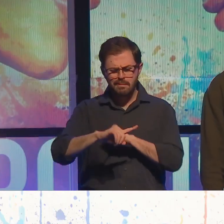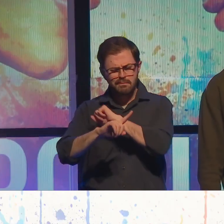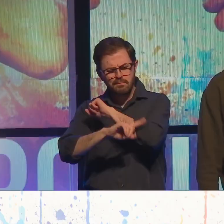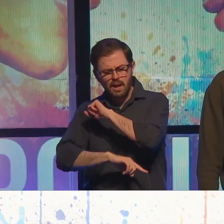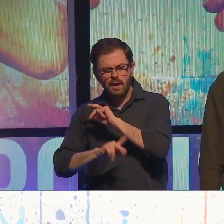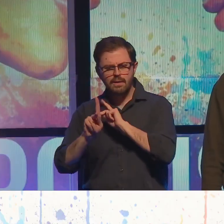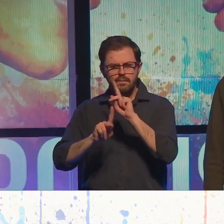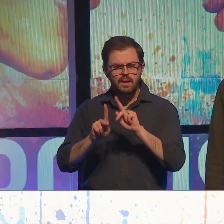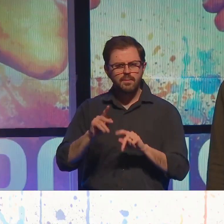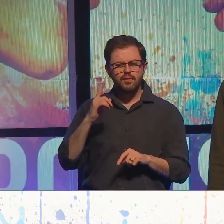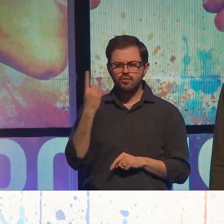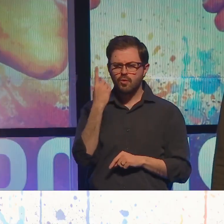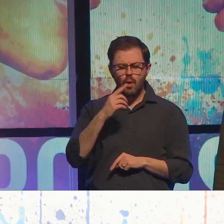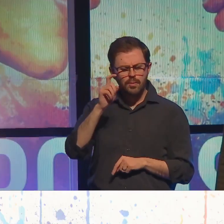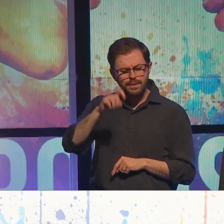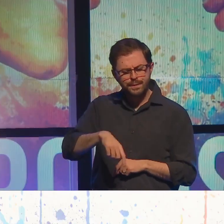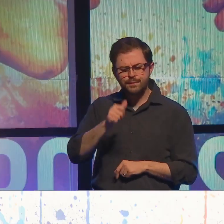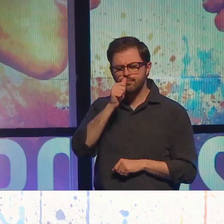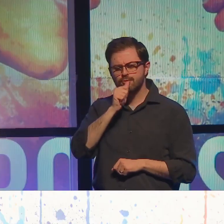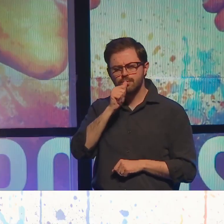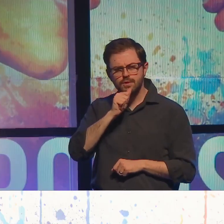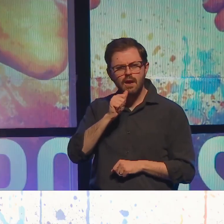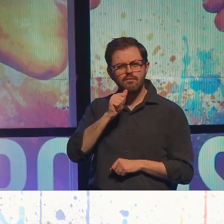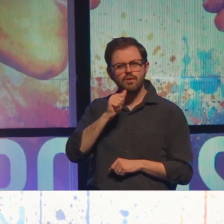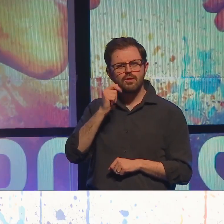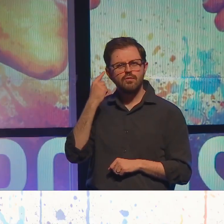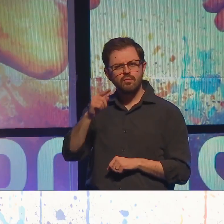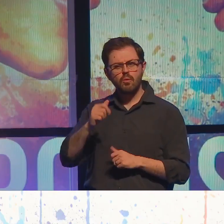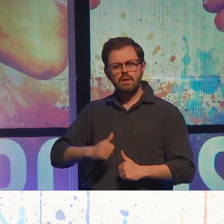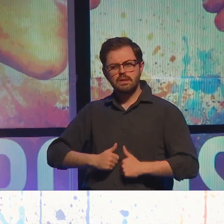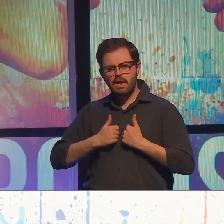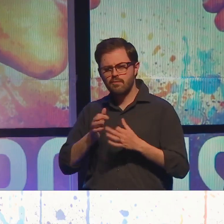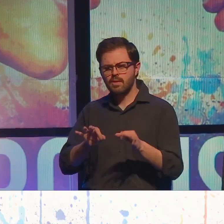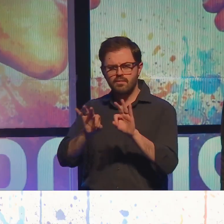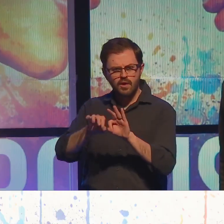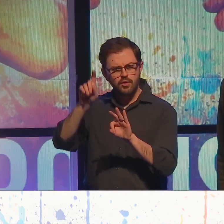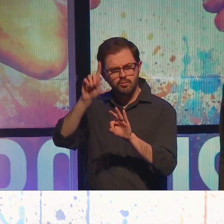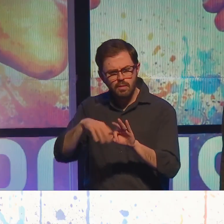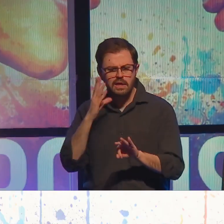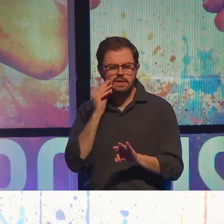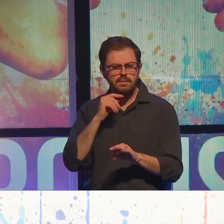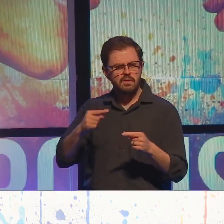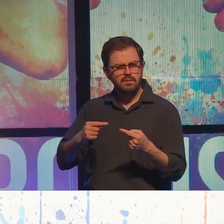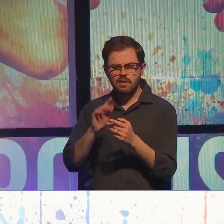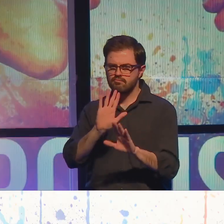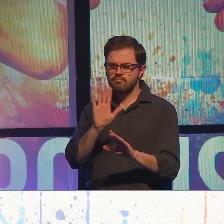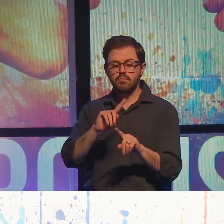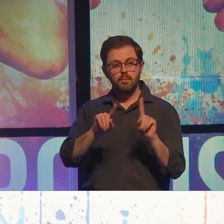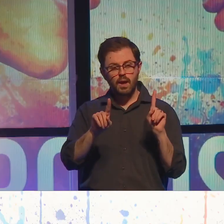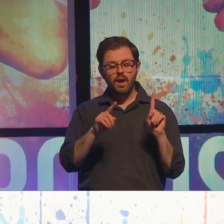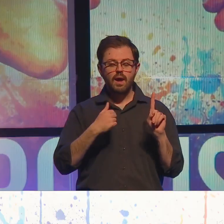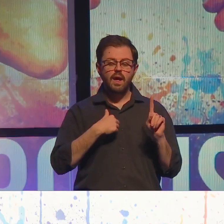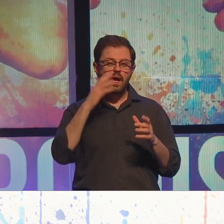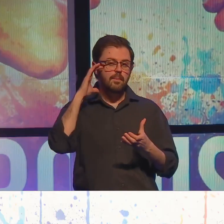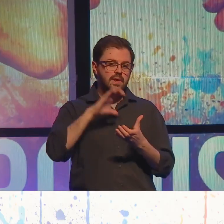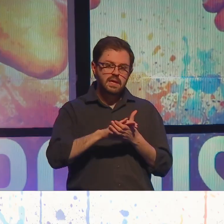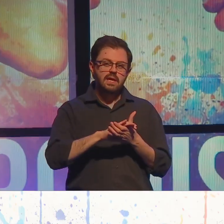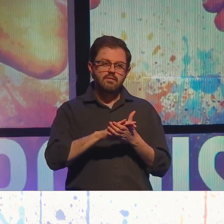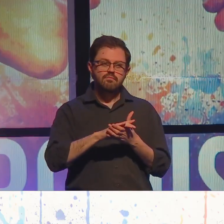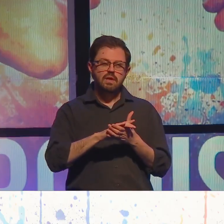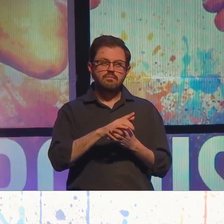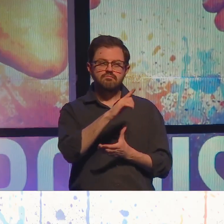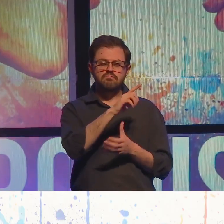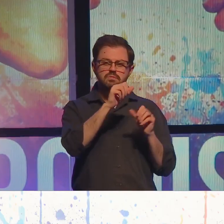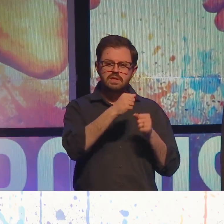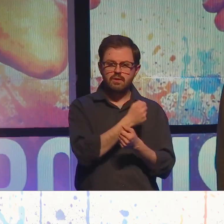is if you go through this abuse or if you go through this pain. I don't believe that at all, but I believe in redemption. I believe that what